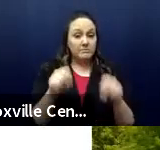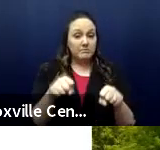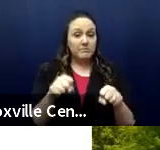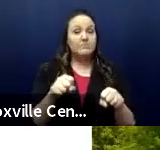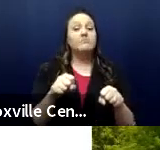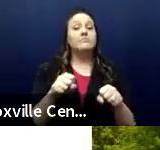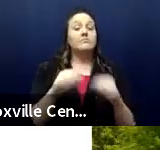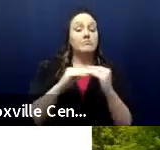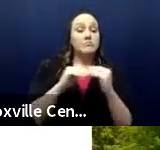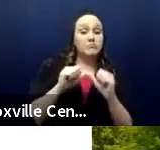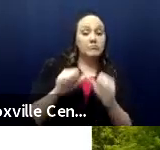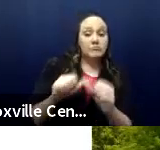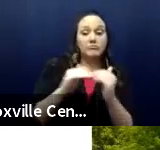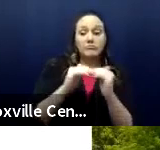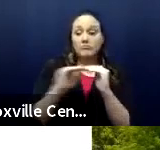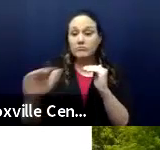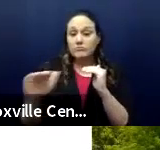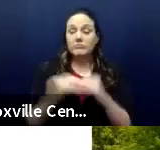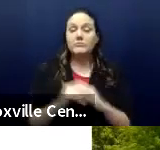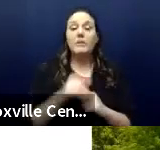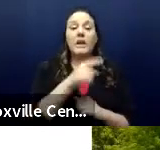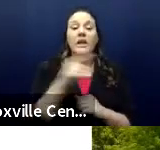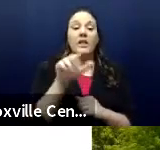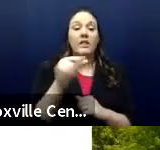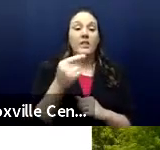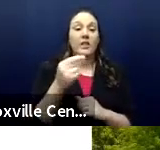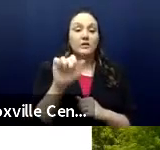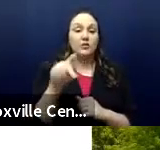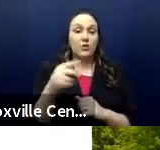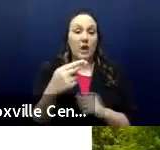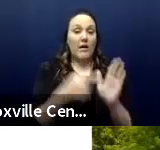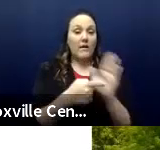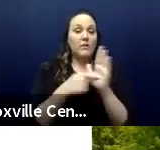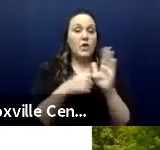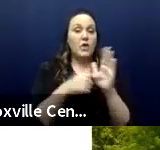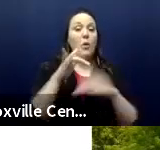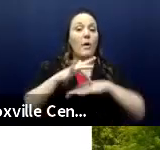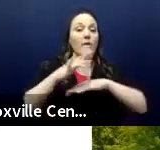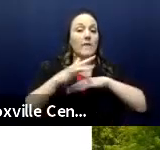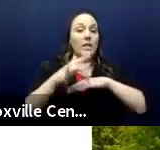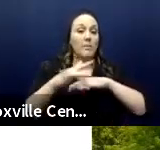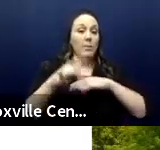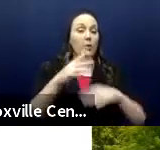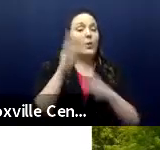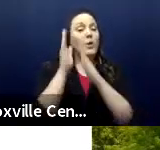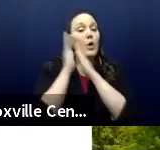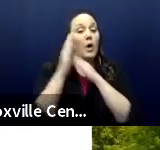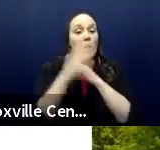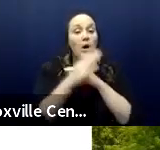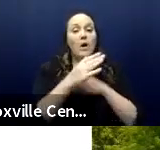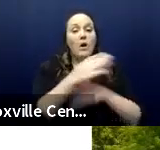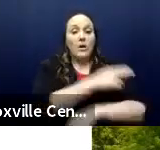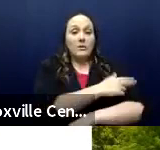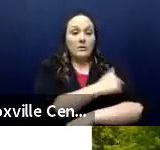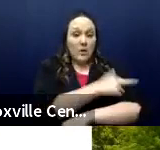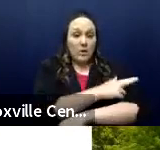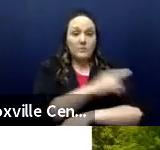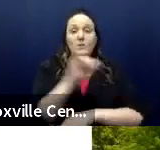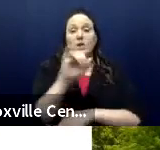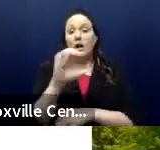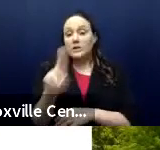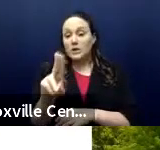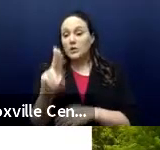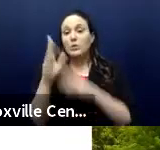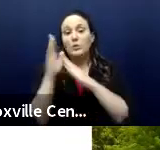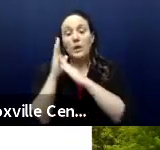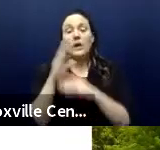surge capability. These graphs show the availability of regional hospital beds, ICU beds, and ventilators from our